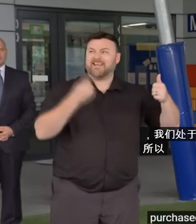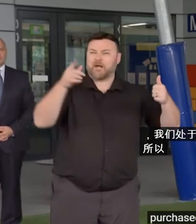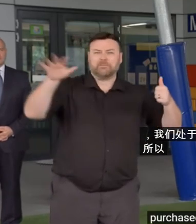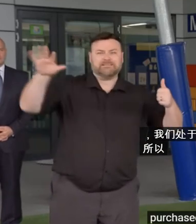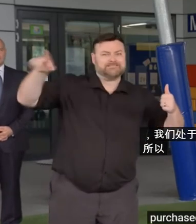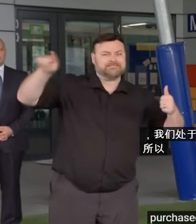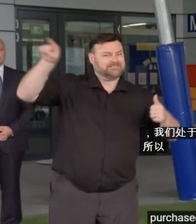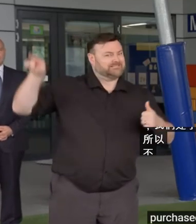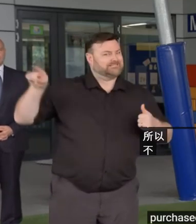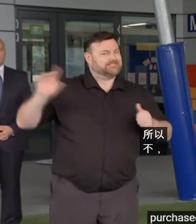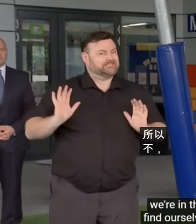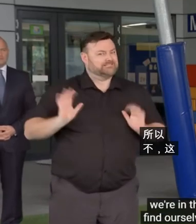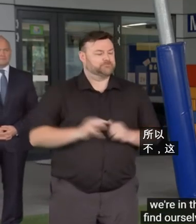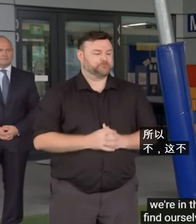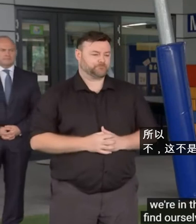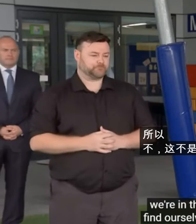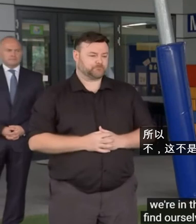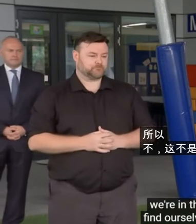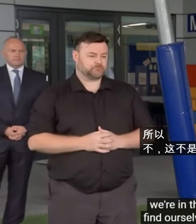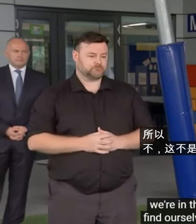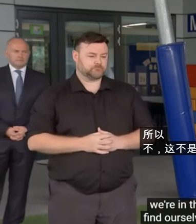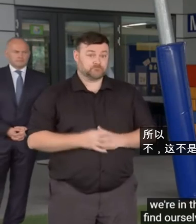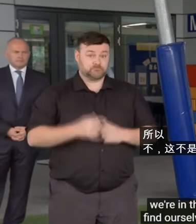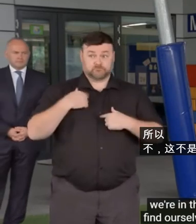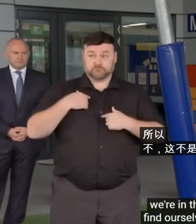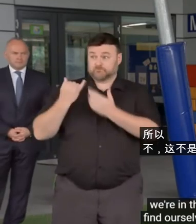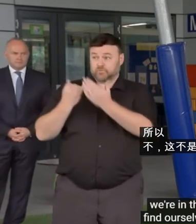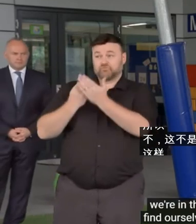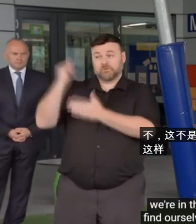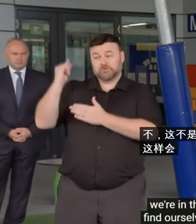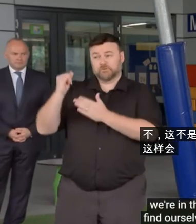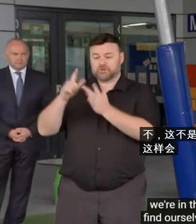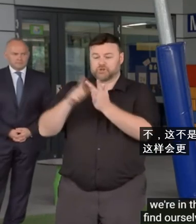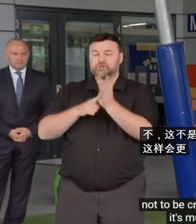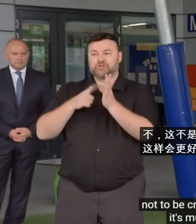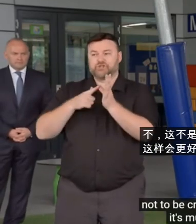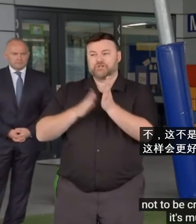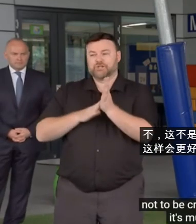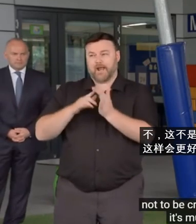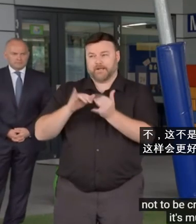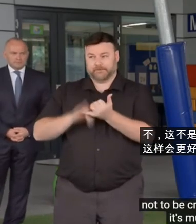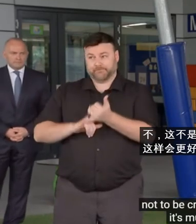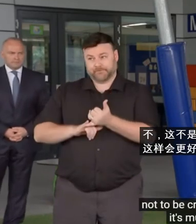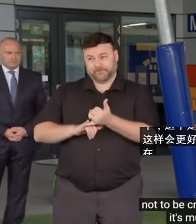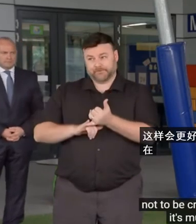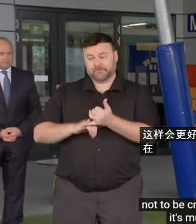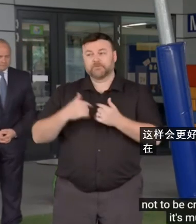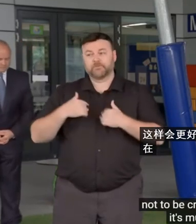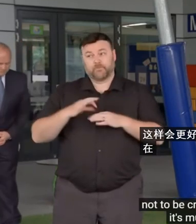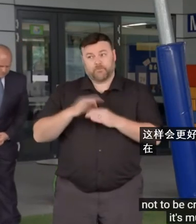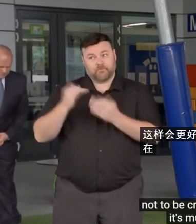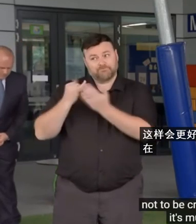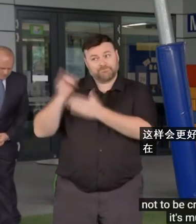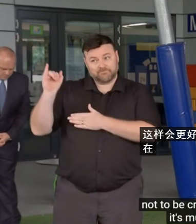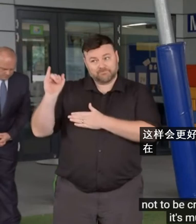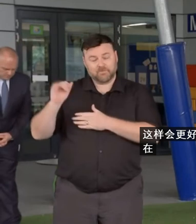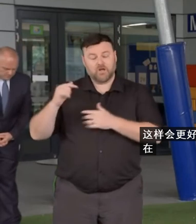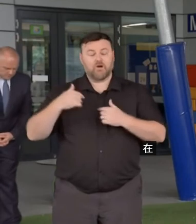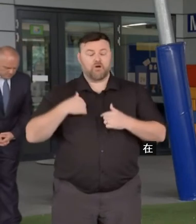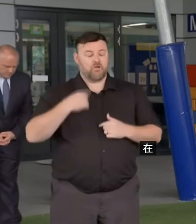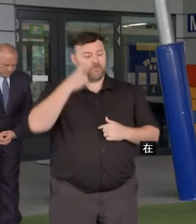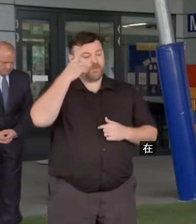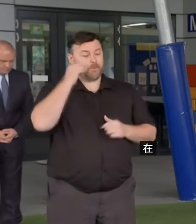in now. So, no, it's not to be critical, James. It's much better that in